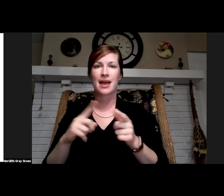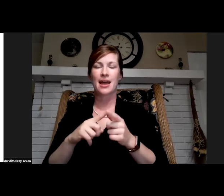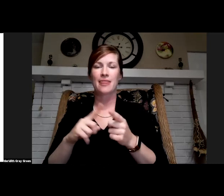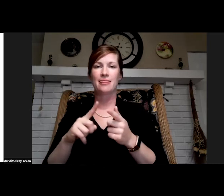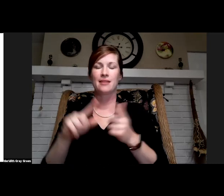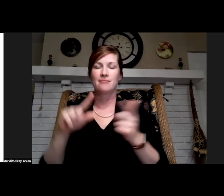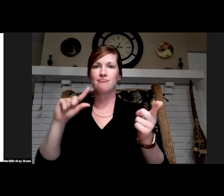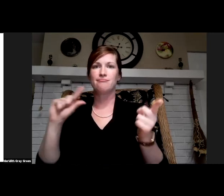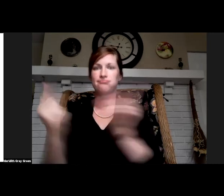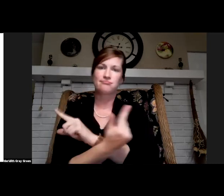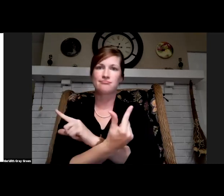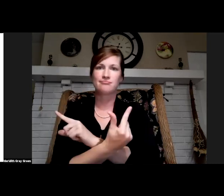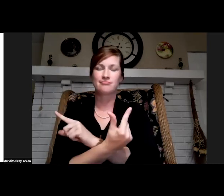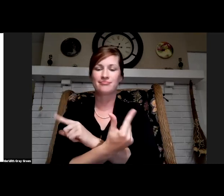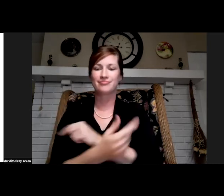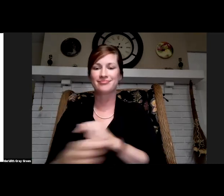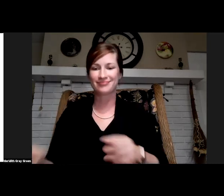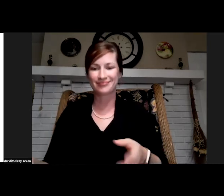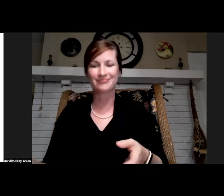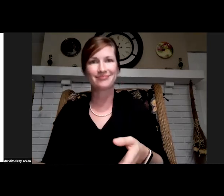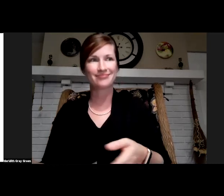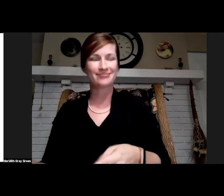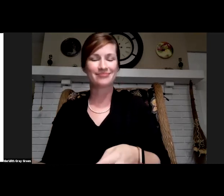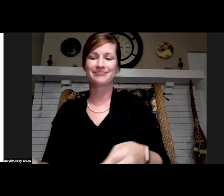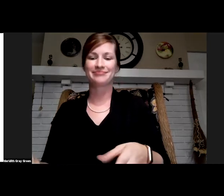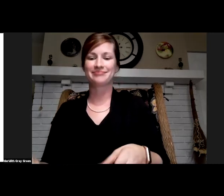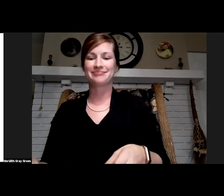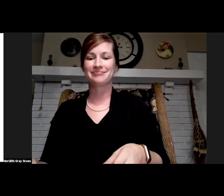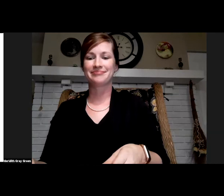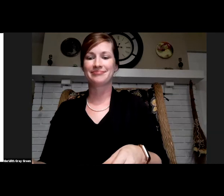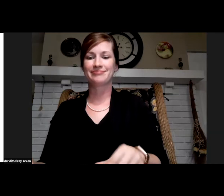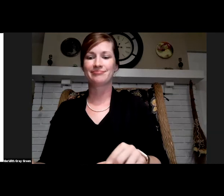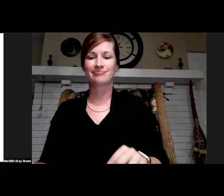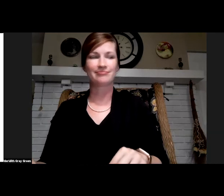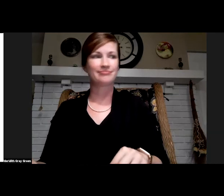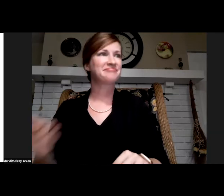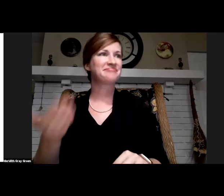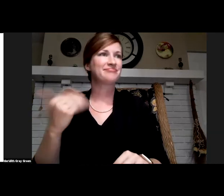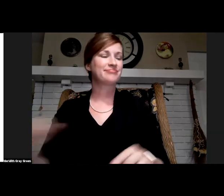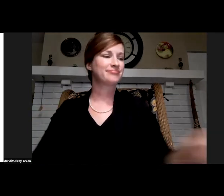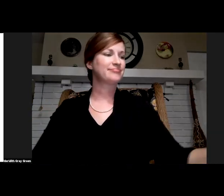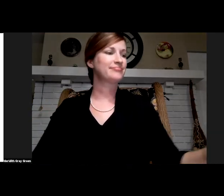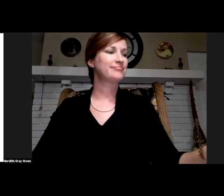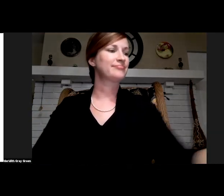It'll also often take the name of a place and then reverse it or invert it.